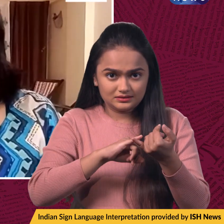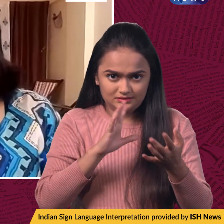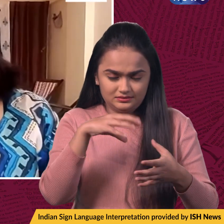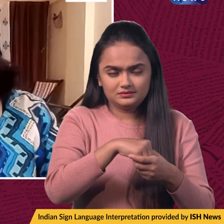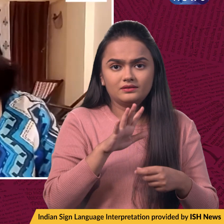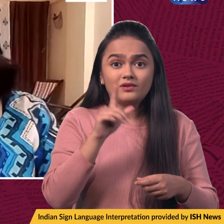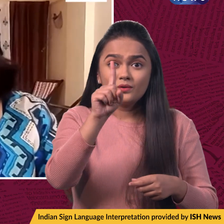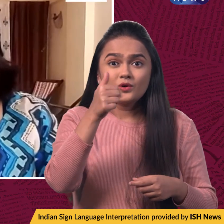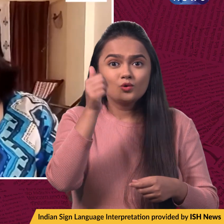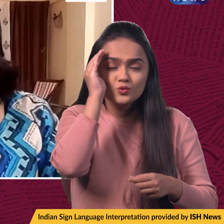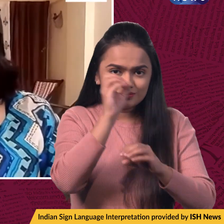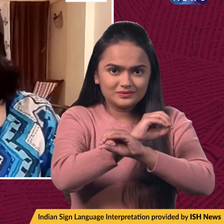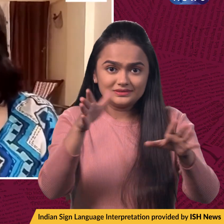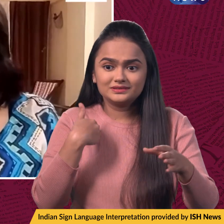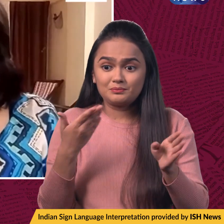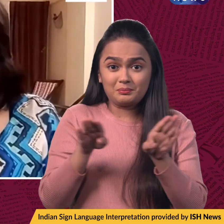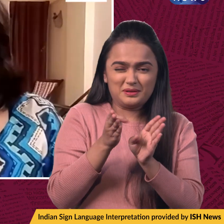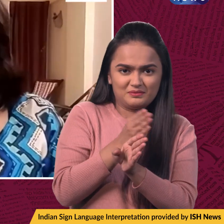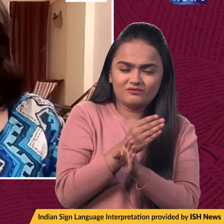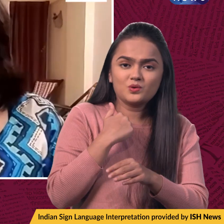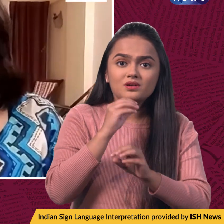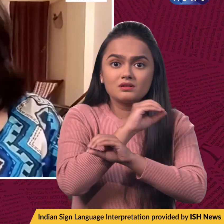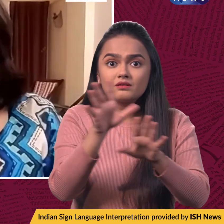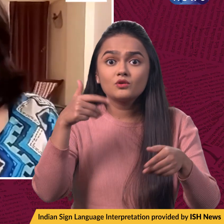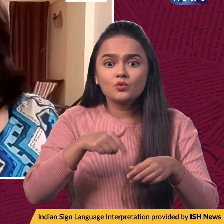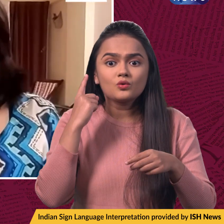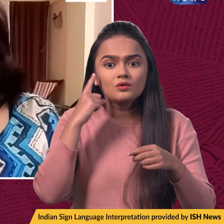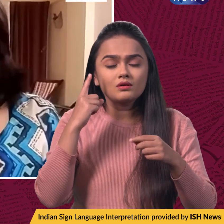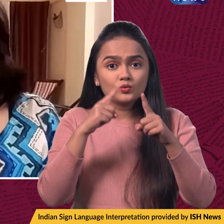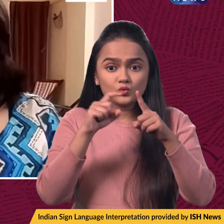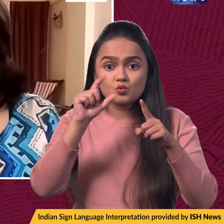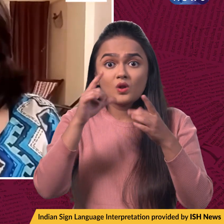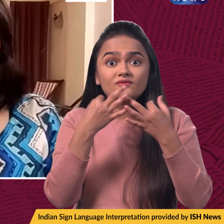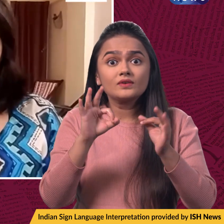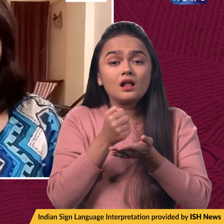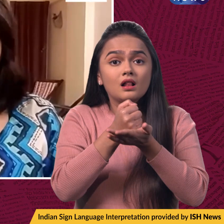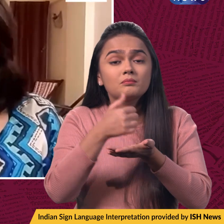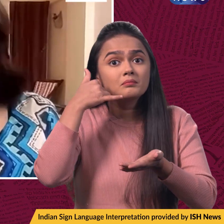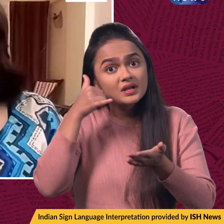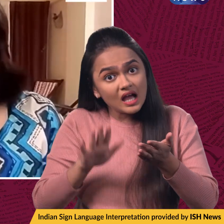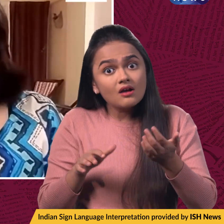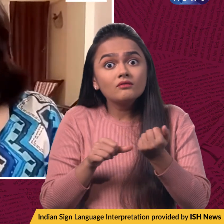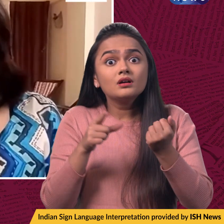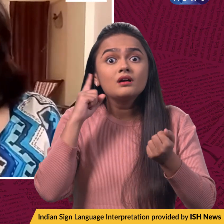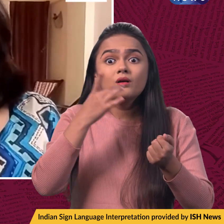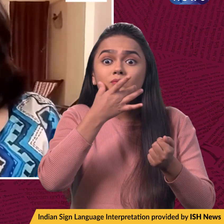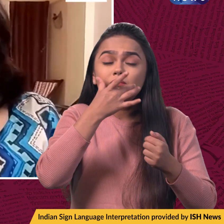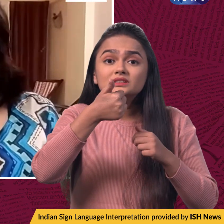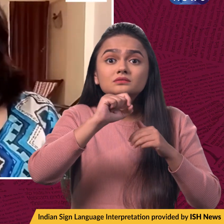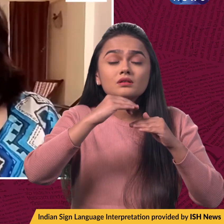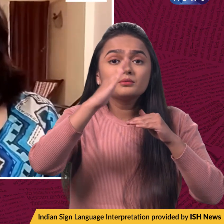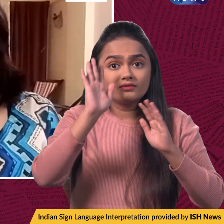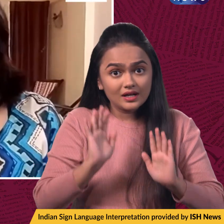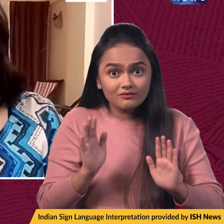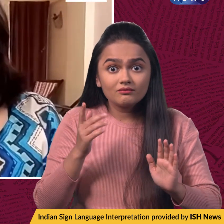officials. One piece of good news before we wrap things up here on this bulletin: a toll free helpline to assist senior citizens has been